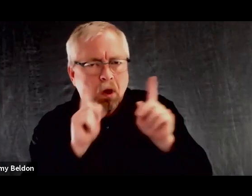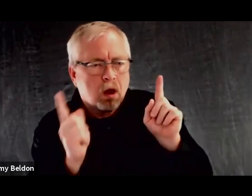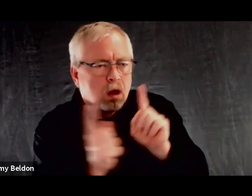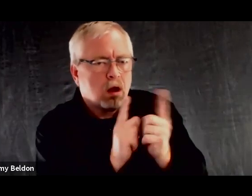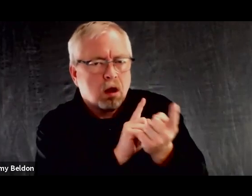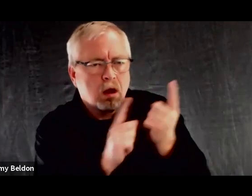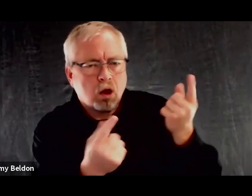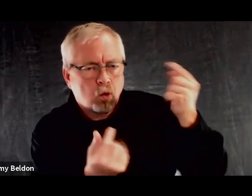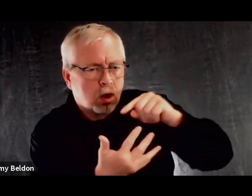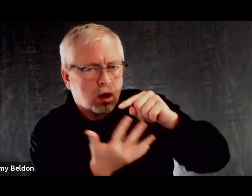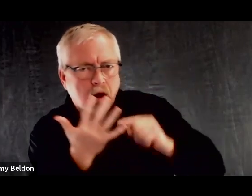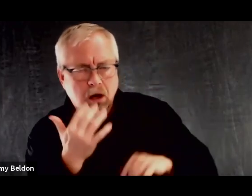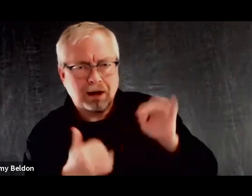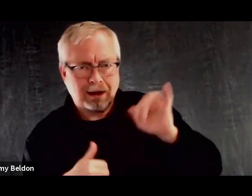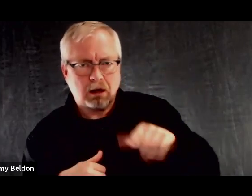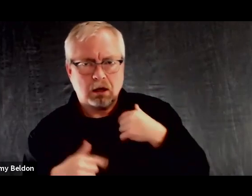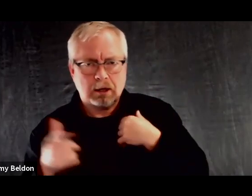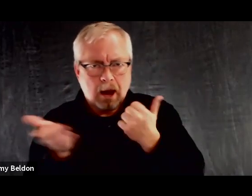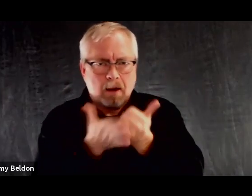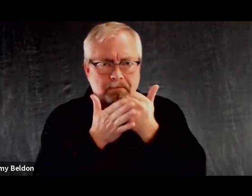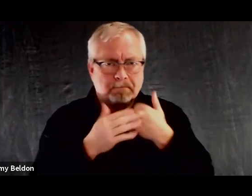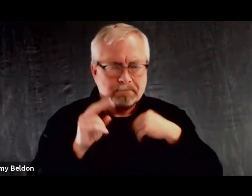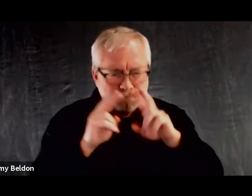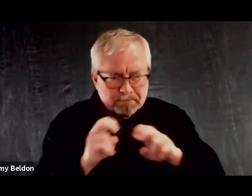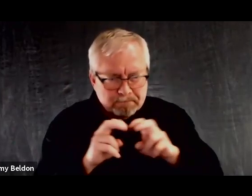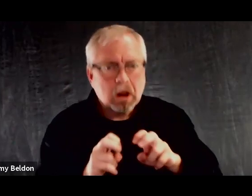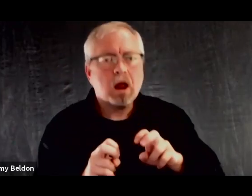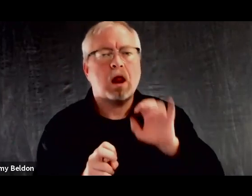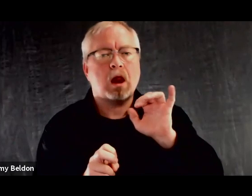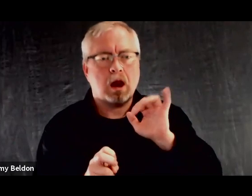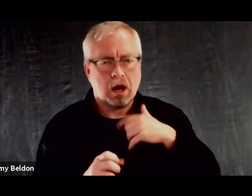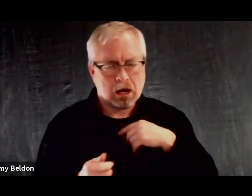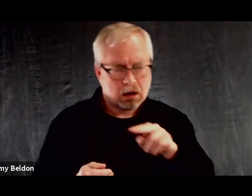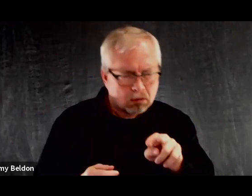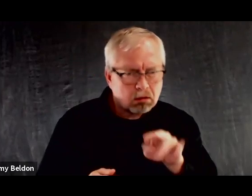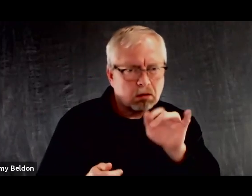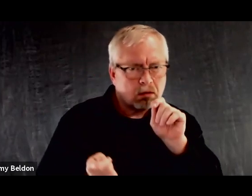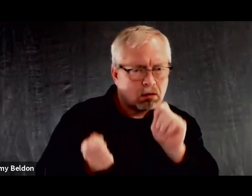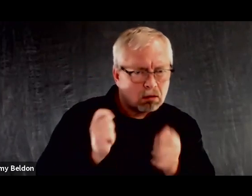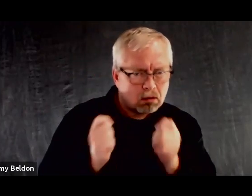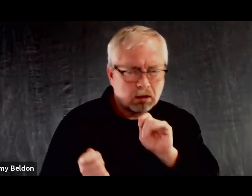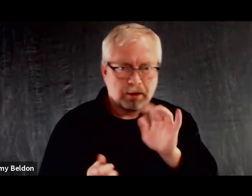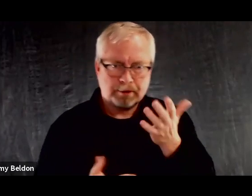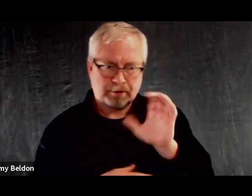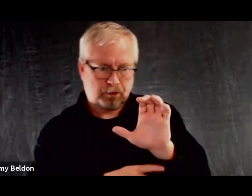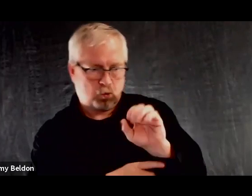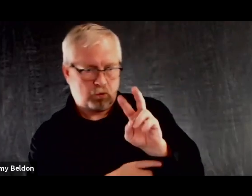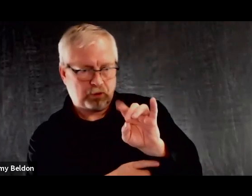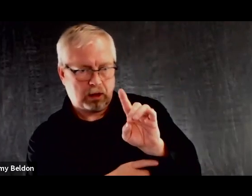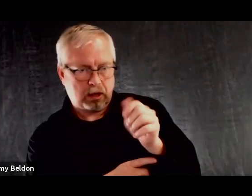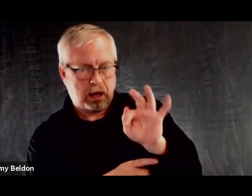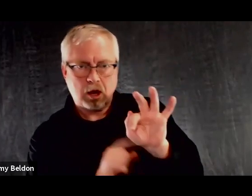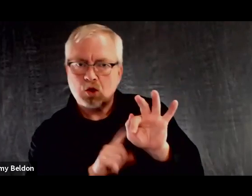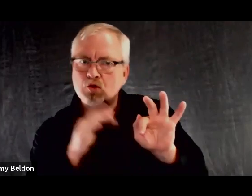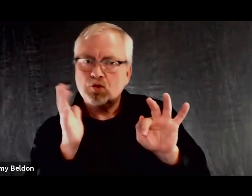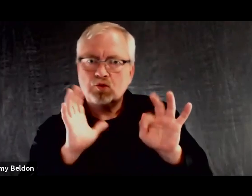have adapted, as we've learned more about COVID-19, we have adapted our practices to